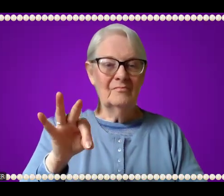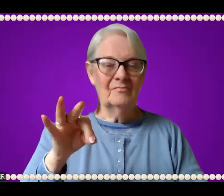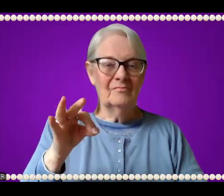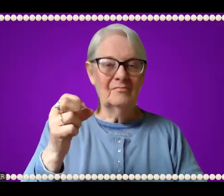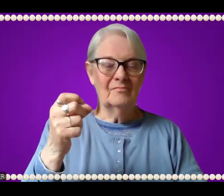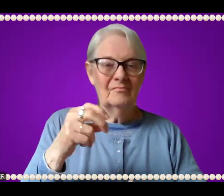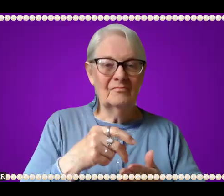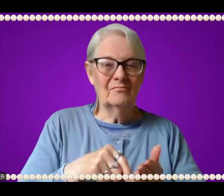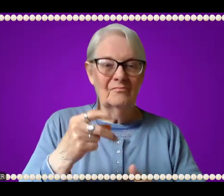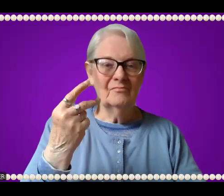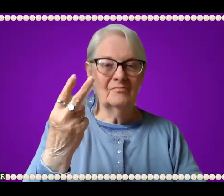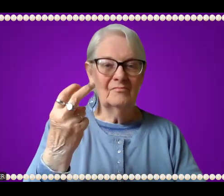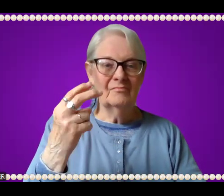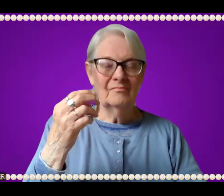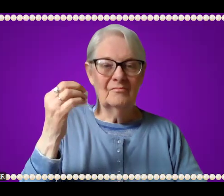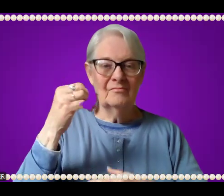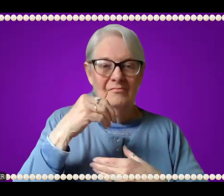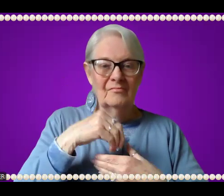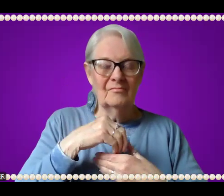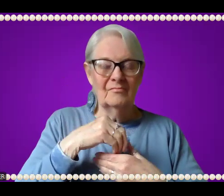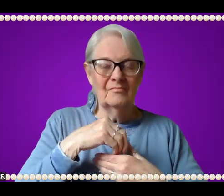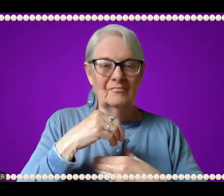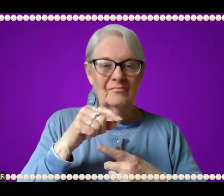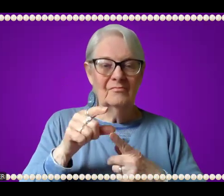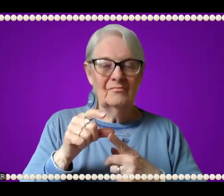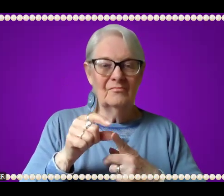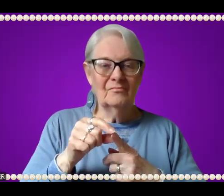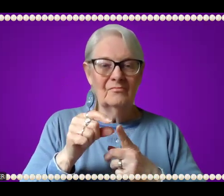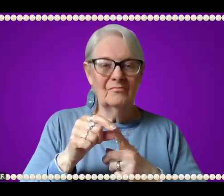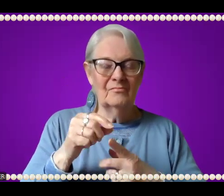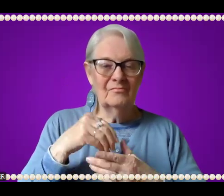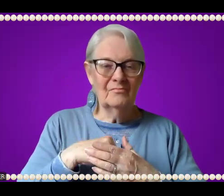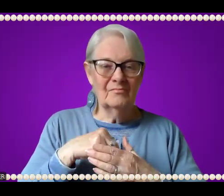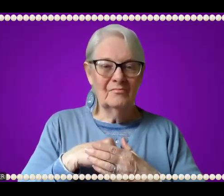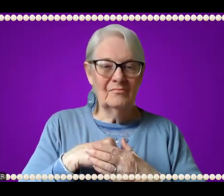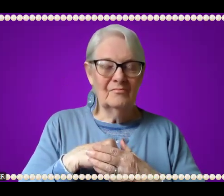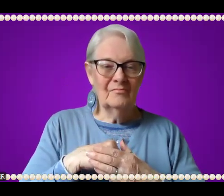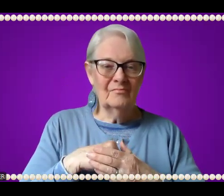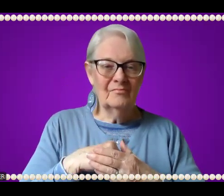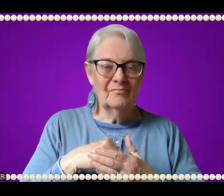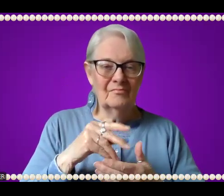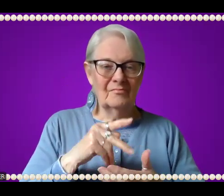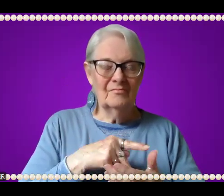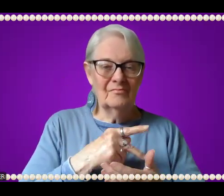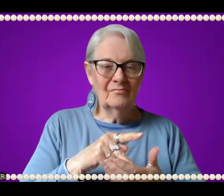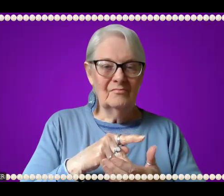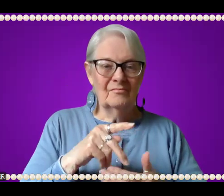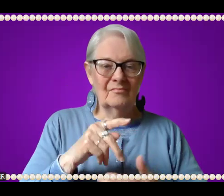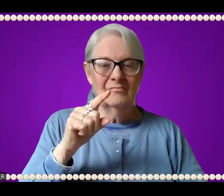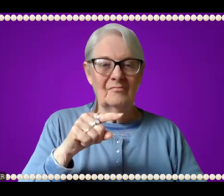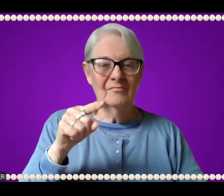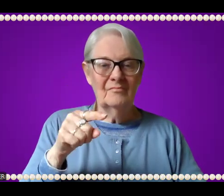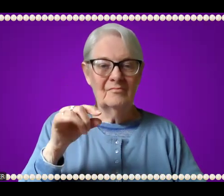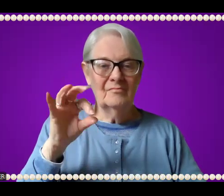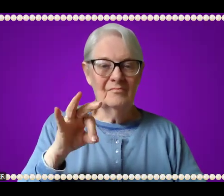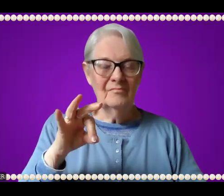have hidden your word in my heart. So let's go to Psalm 119:11. And